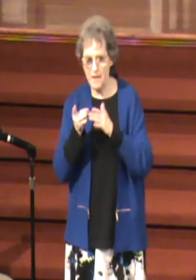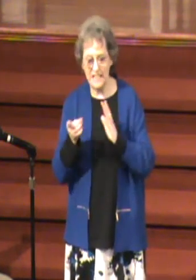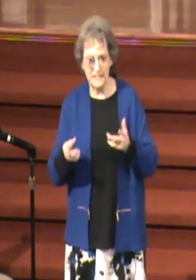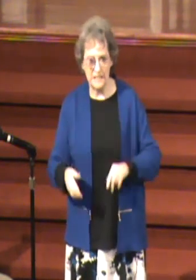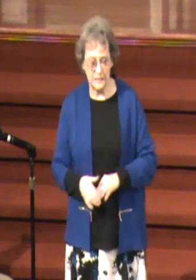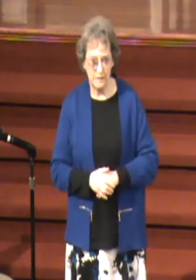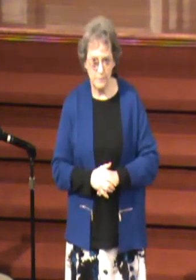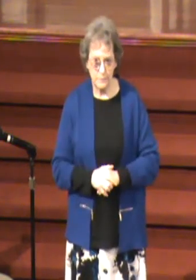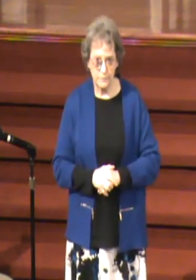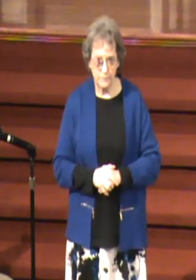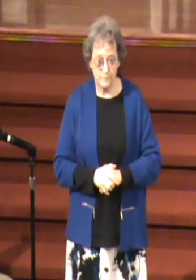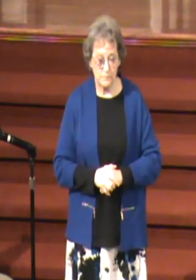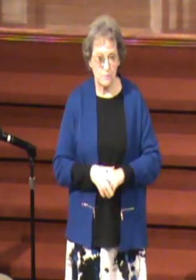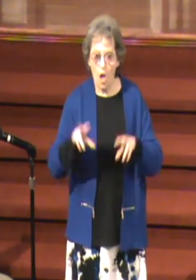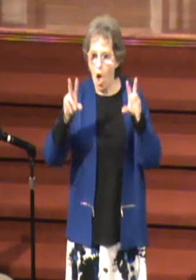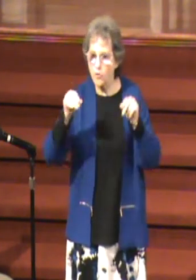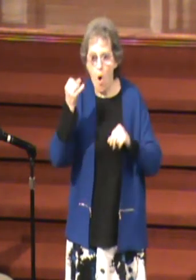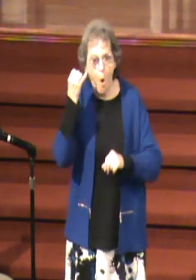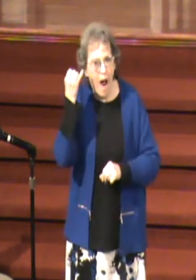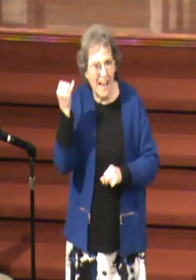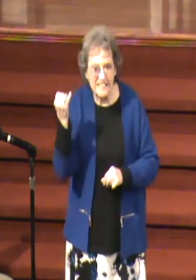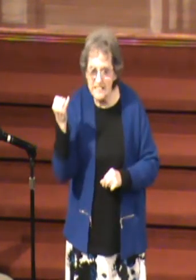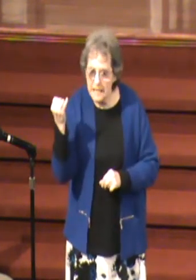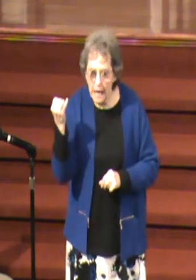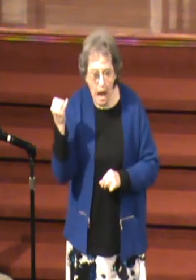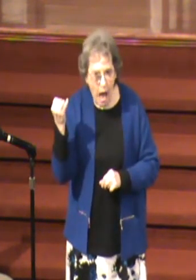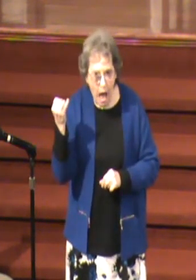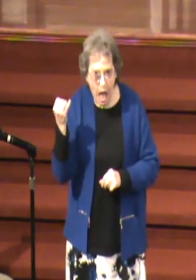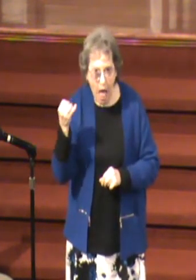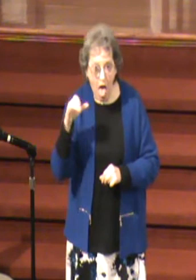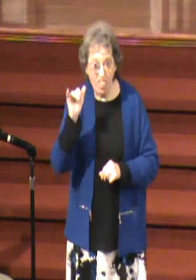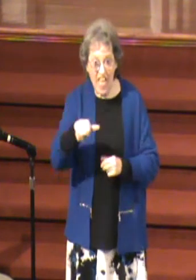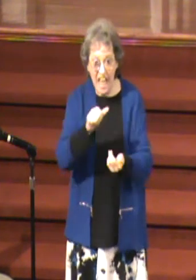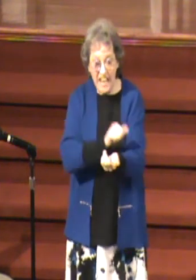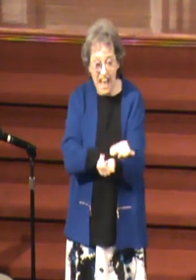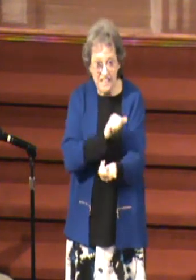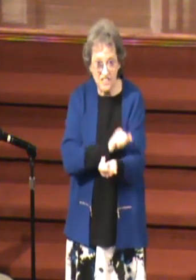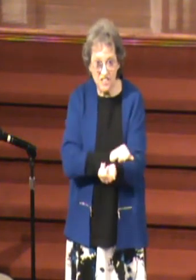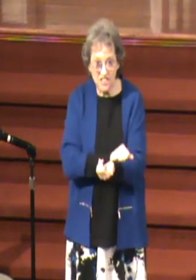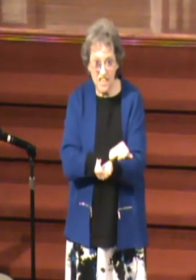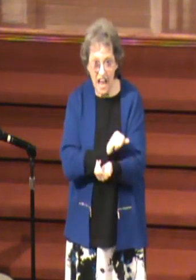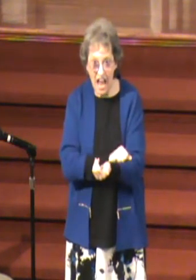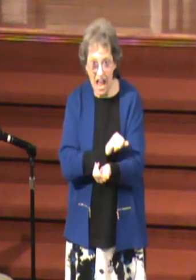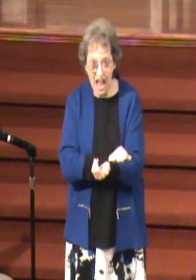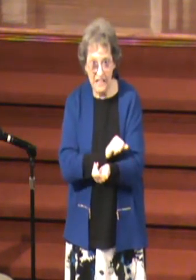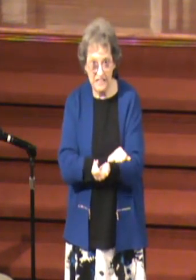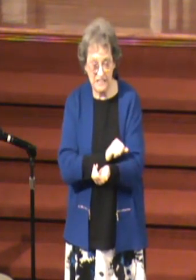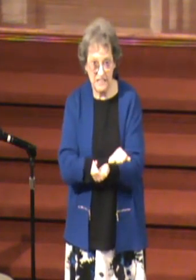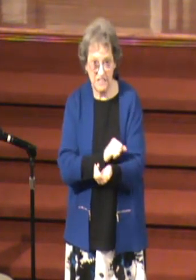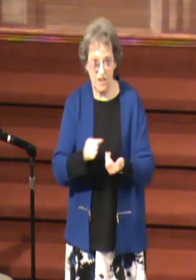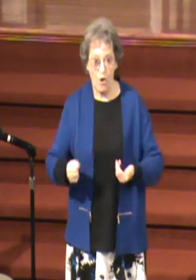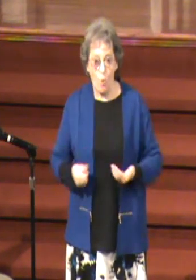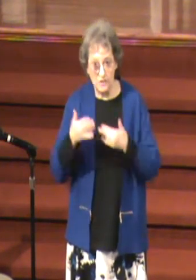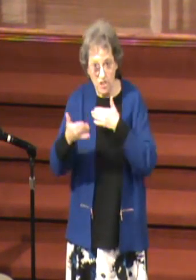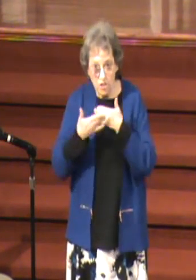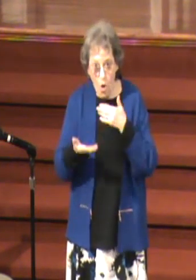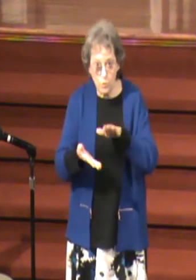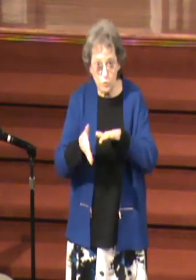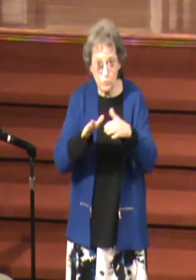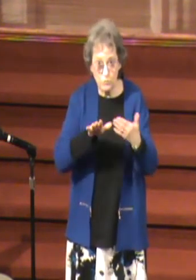And I had no idea that she was at death's door at that moment. And when my